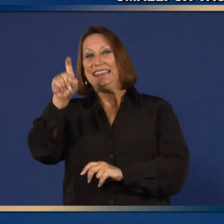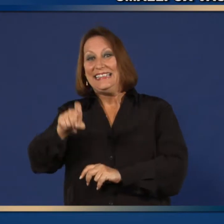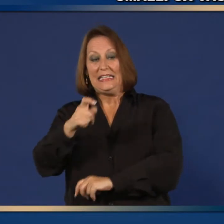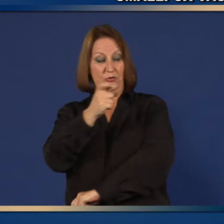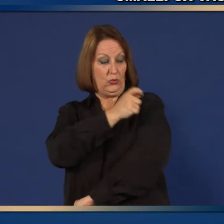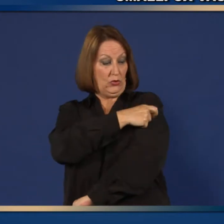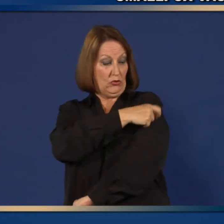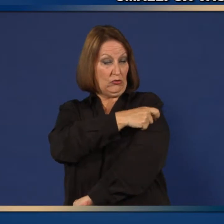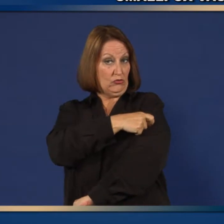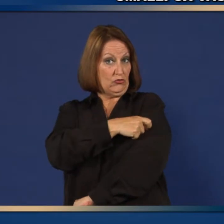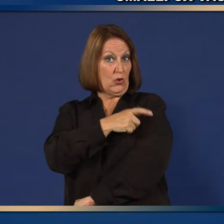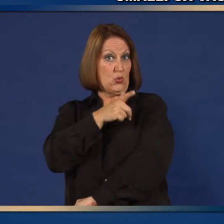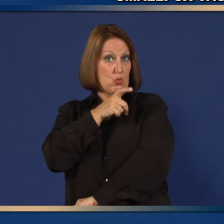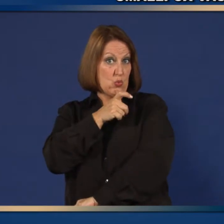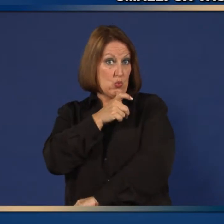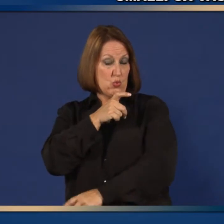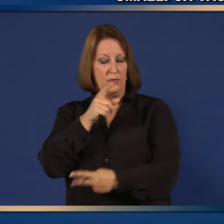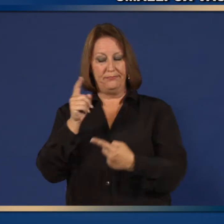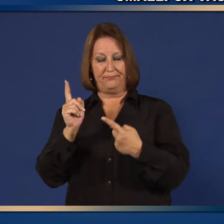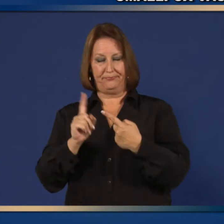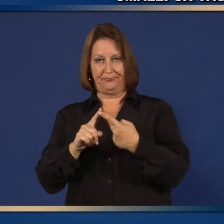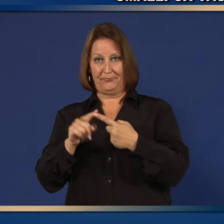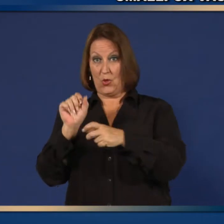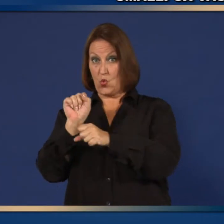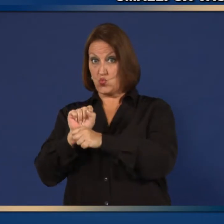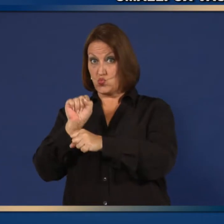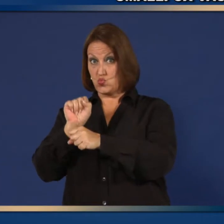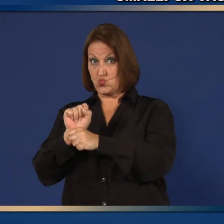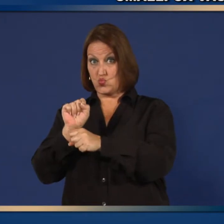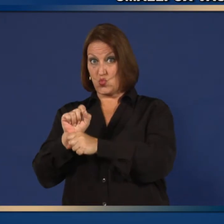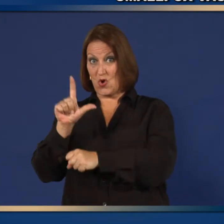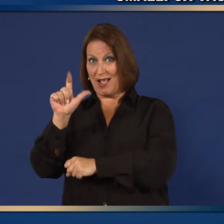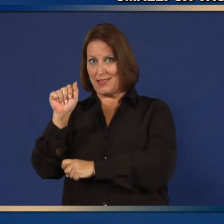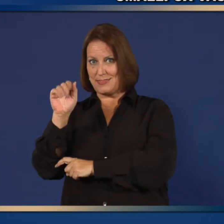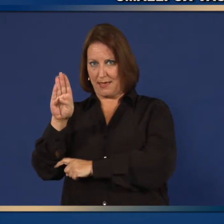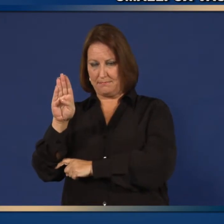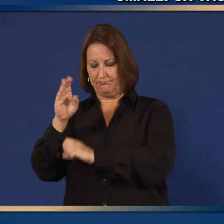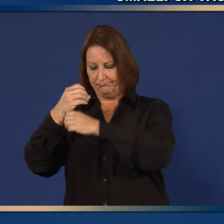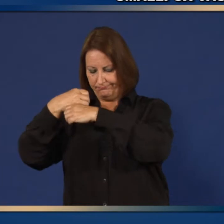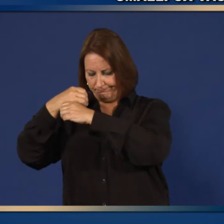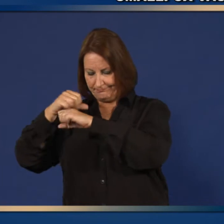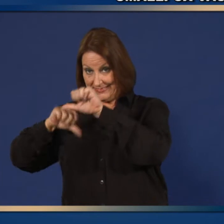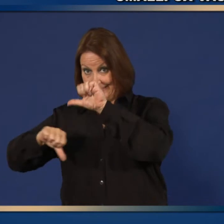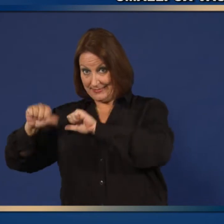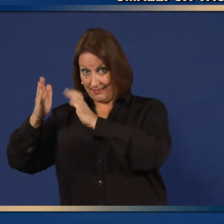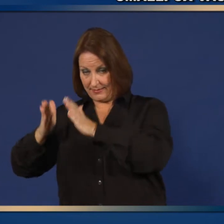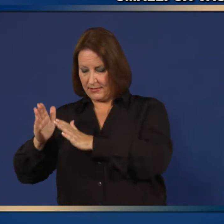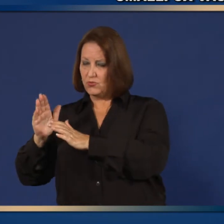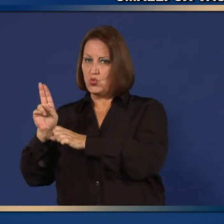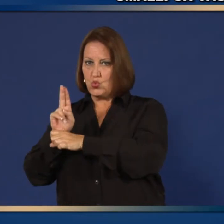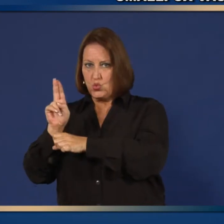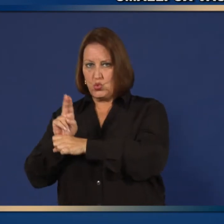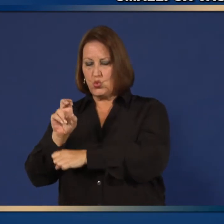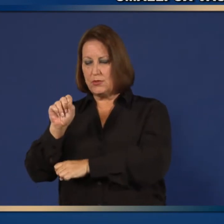are a lab worker who works with smallpox or viruses like it,